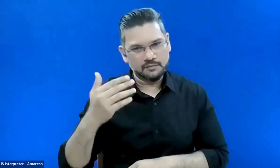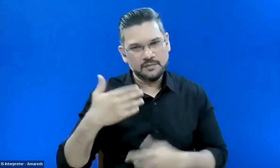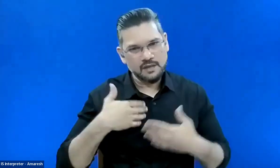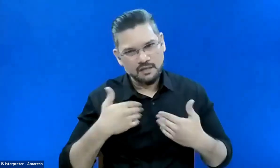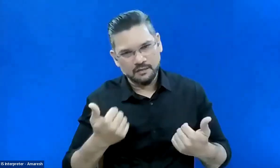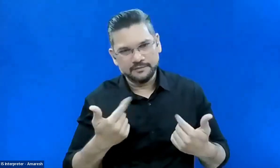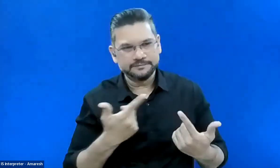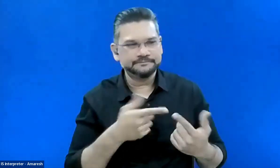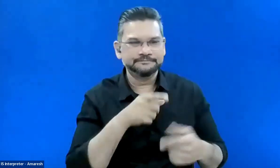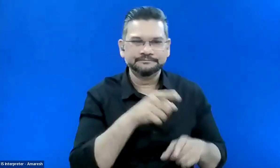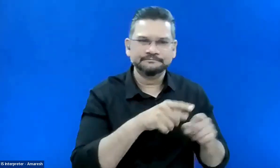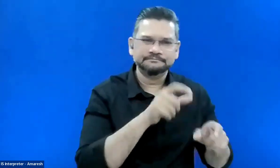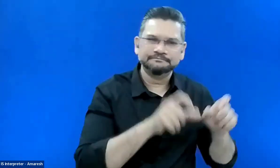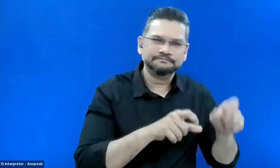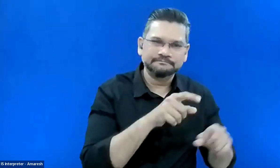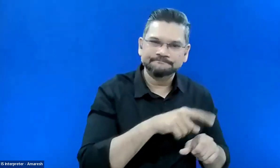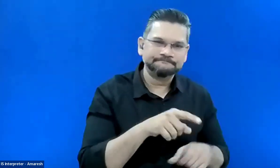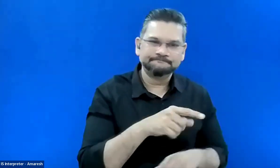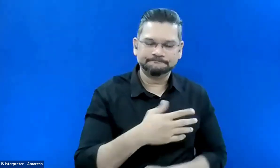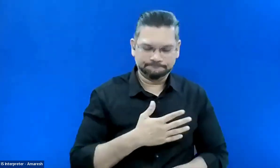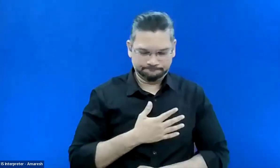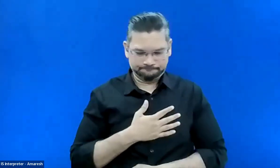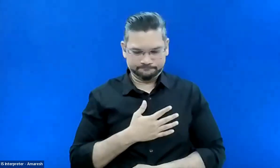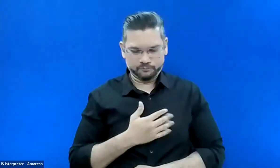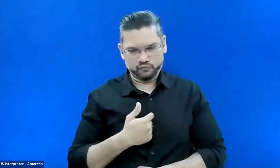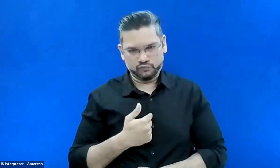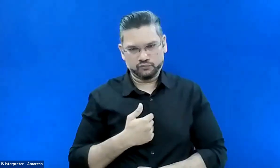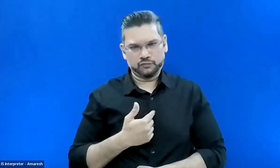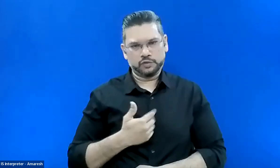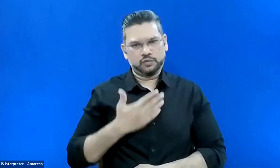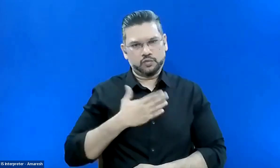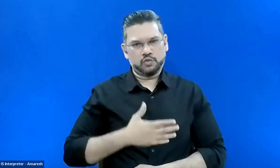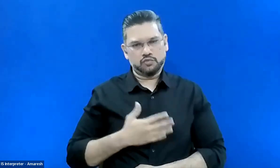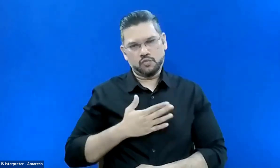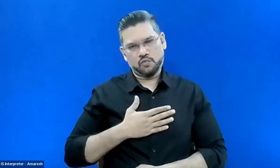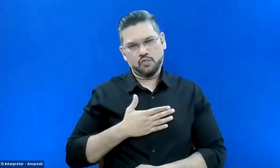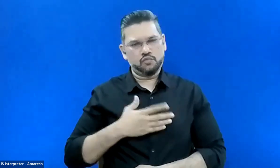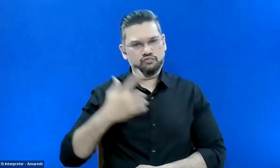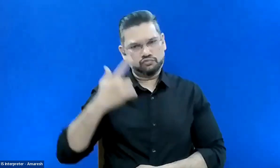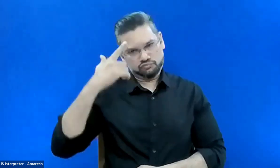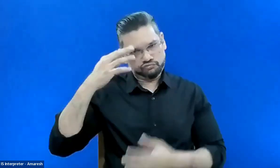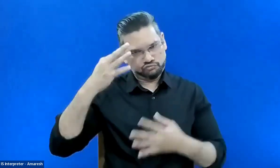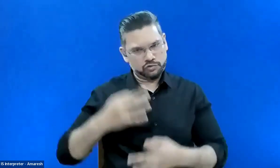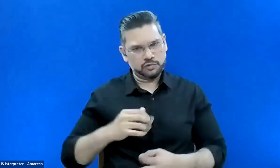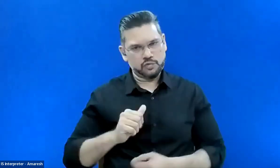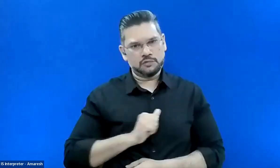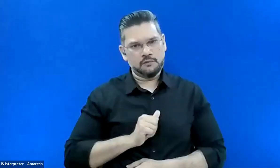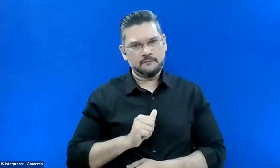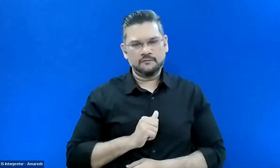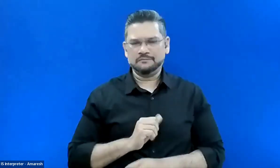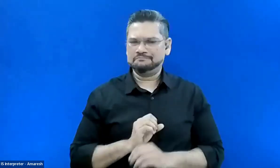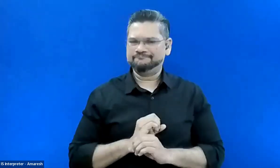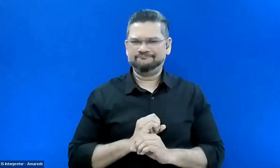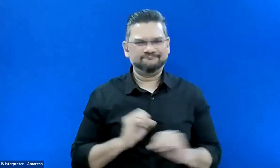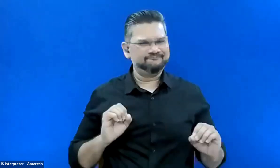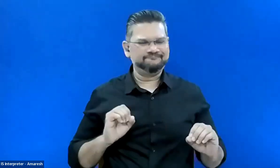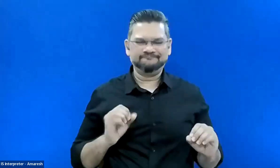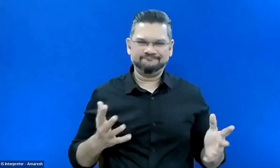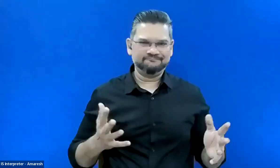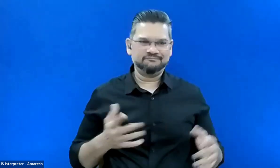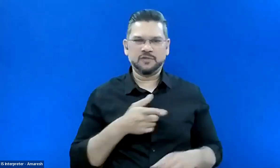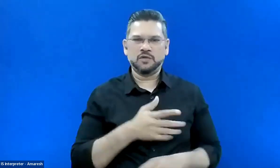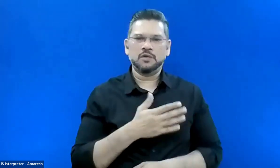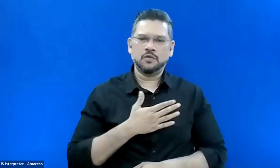to really even make decisions on their own when it comes to what they really need in terms of what kind of help do they feel